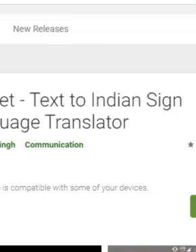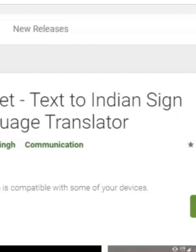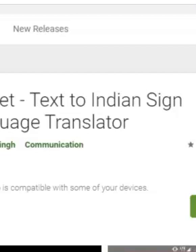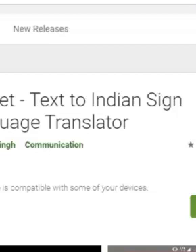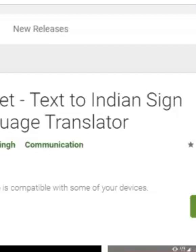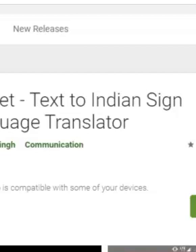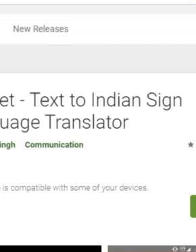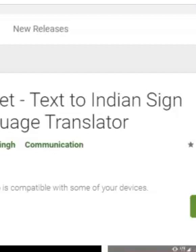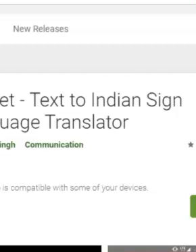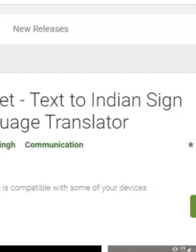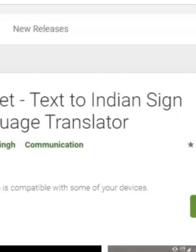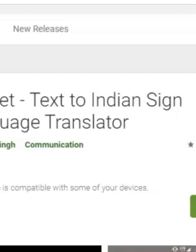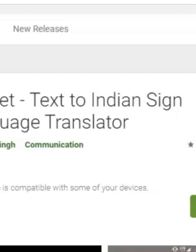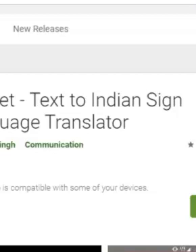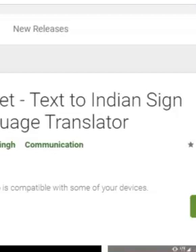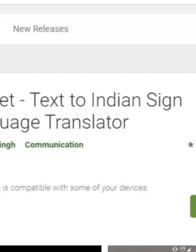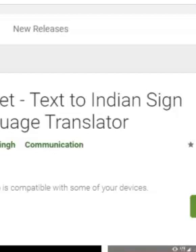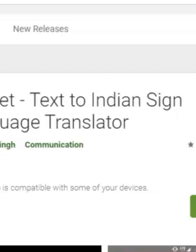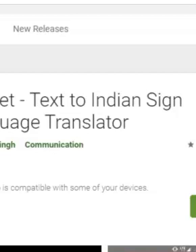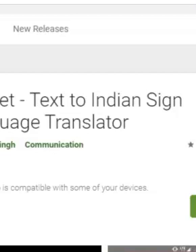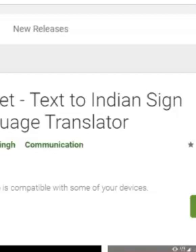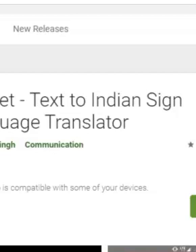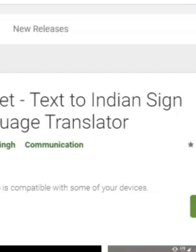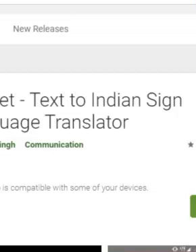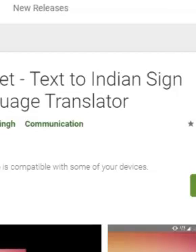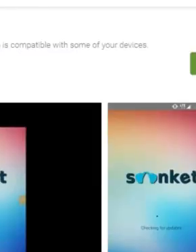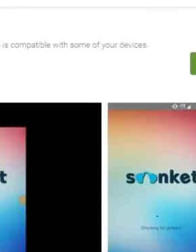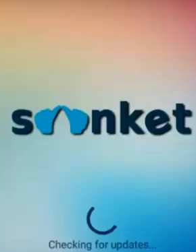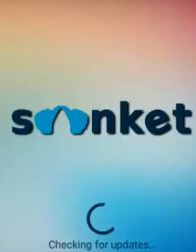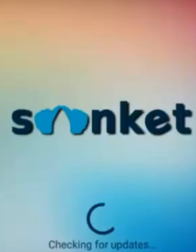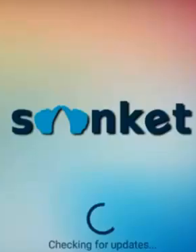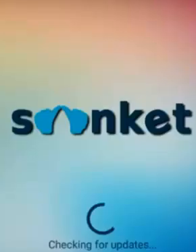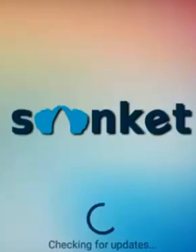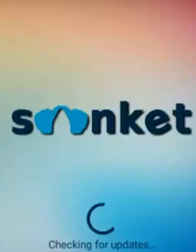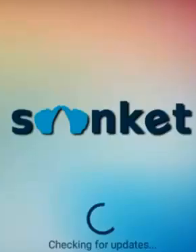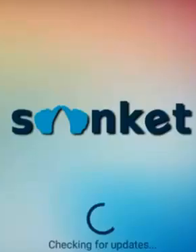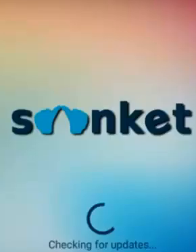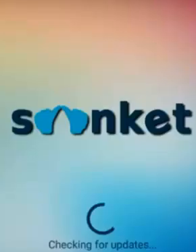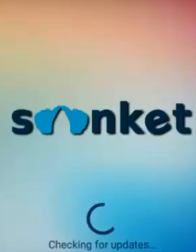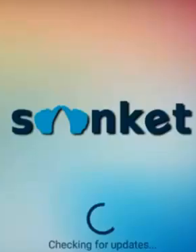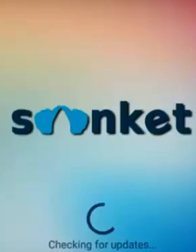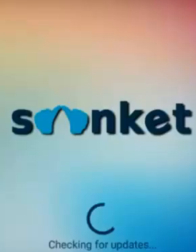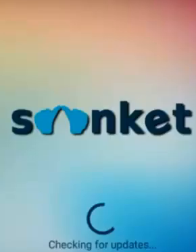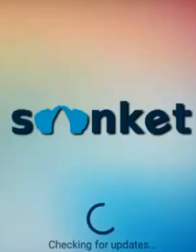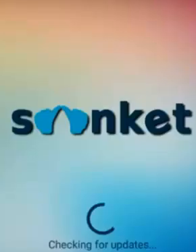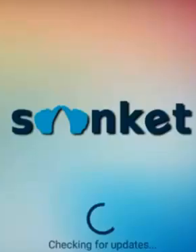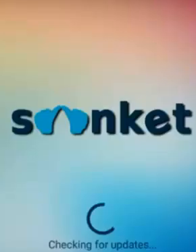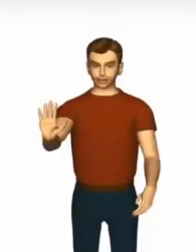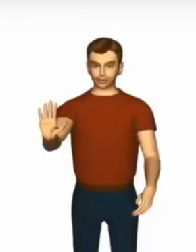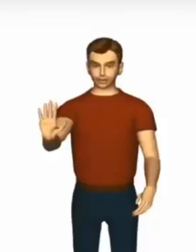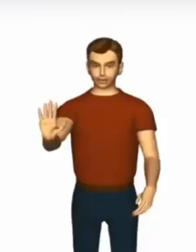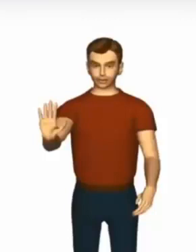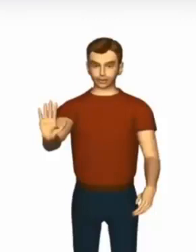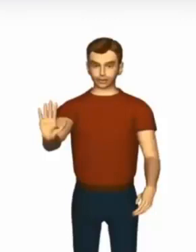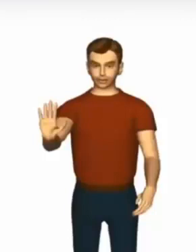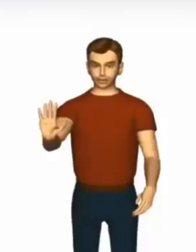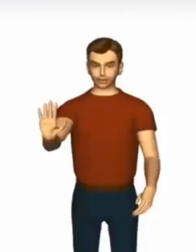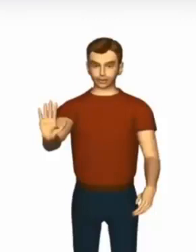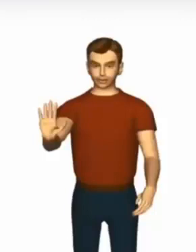for online conversion of text to Indian Sign Language This is the icon of Sunket Once it loaded